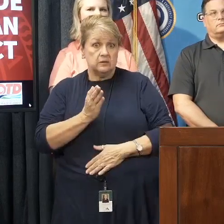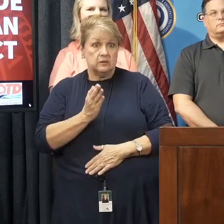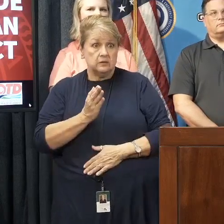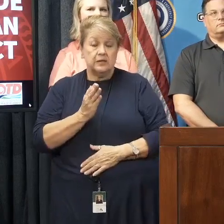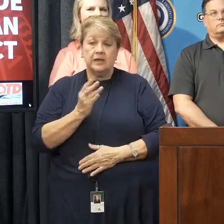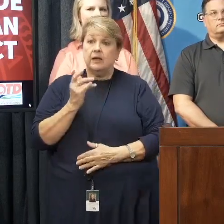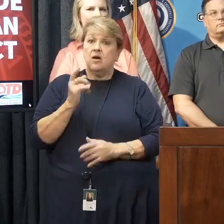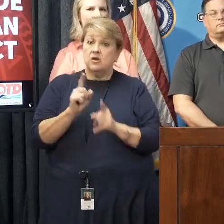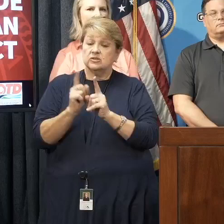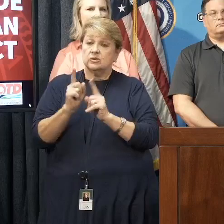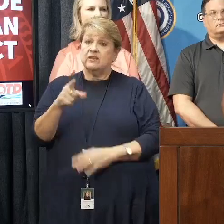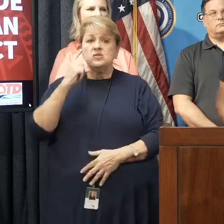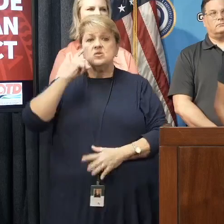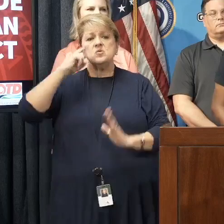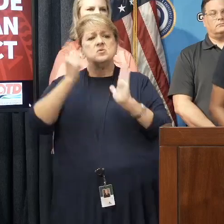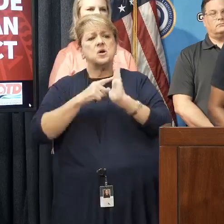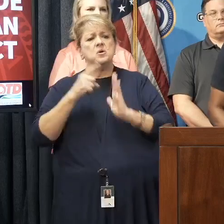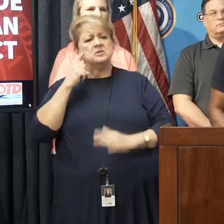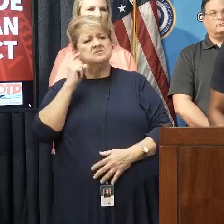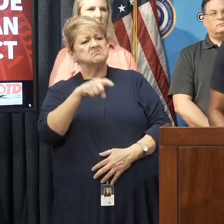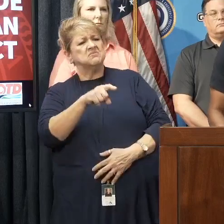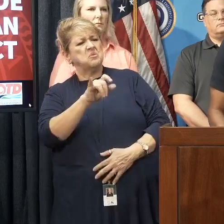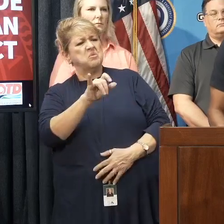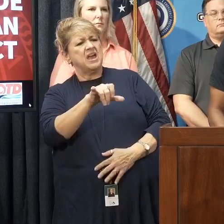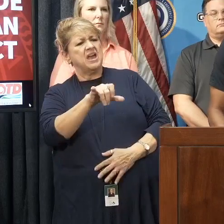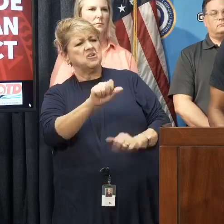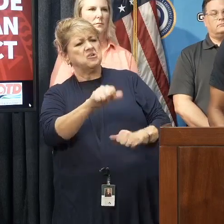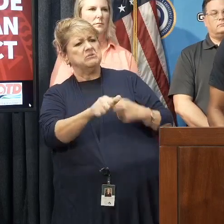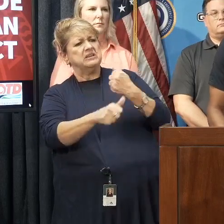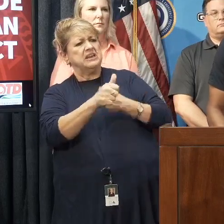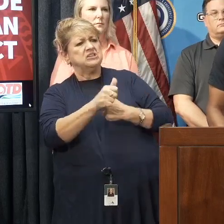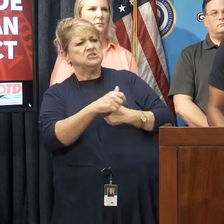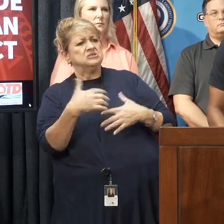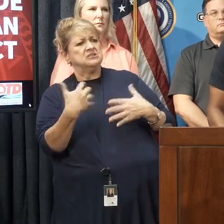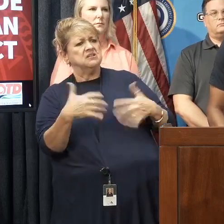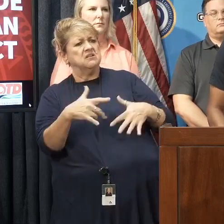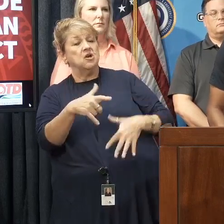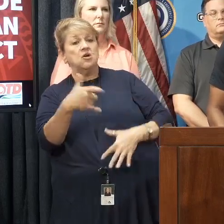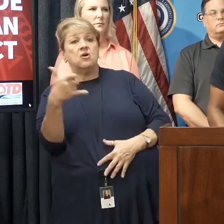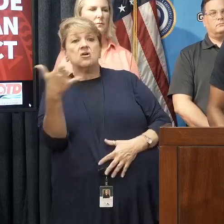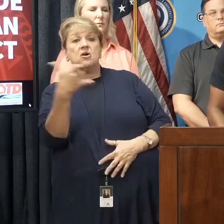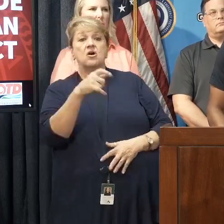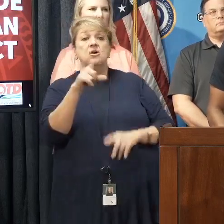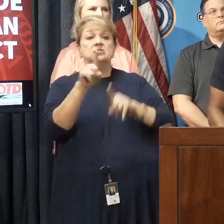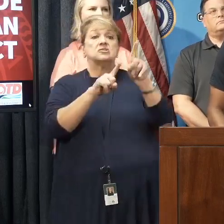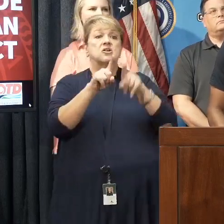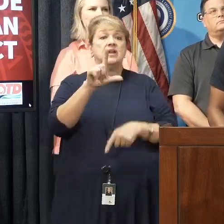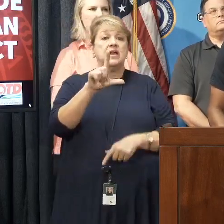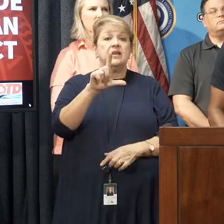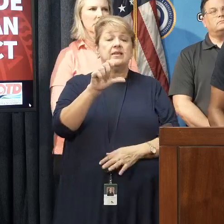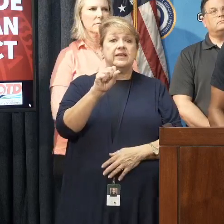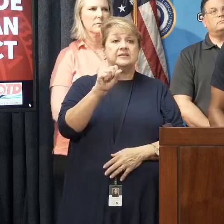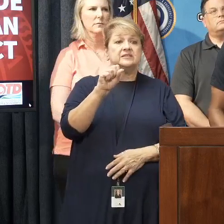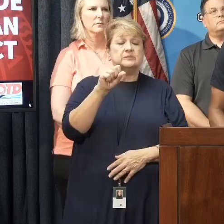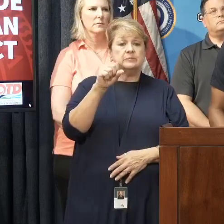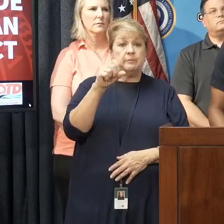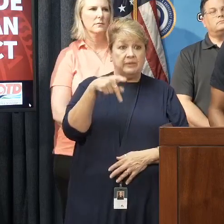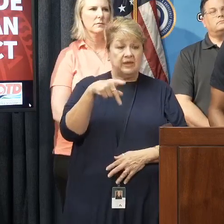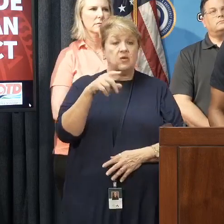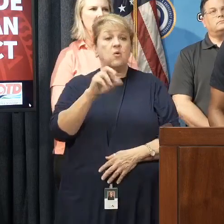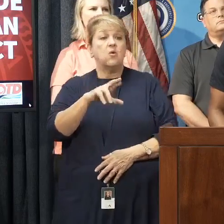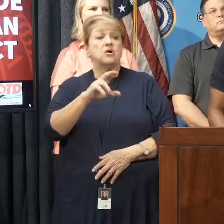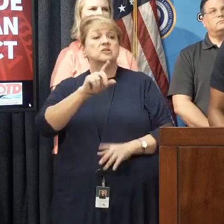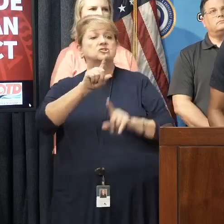Lastly, if you witness any hazardous situations on the roads, please call Star LSP or Star 577